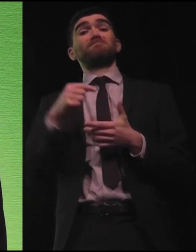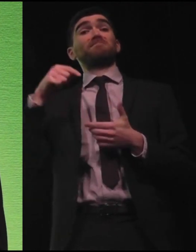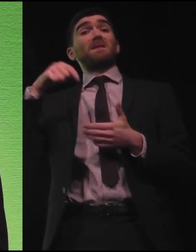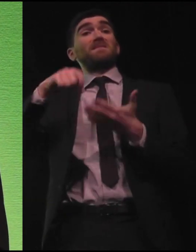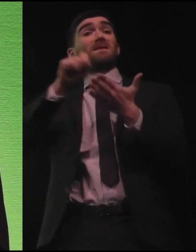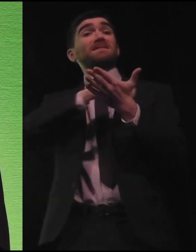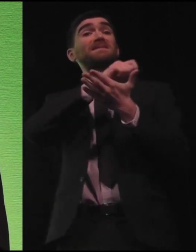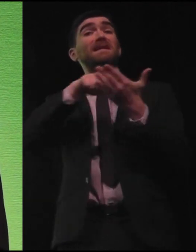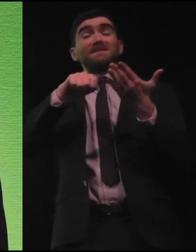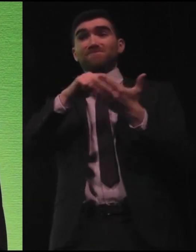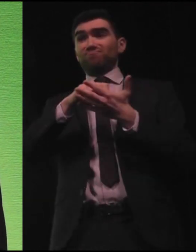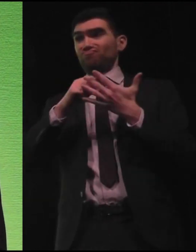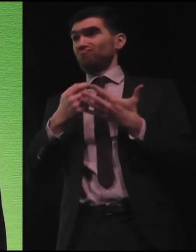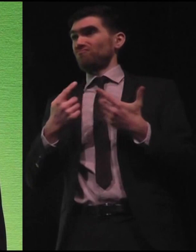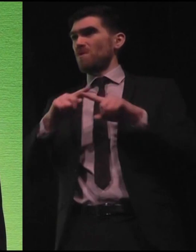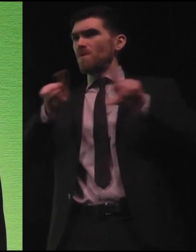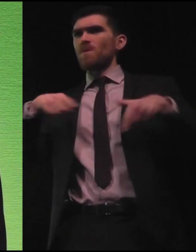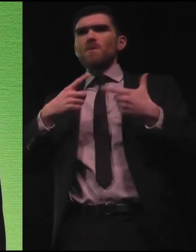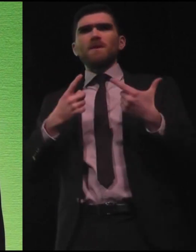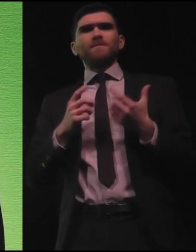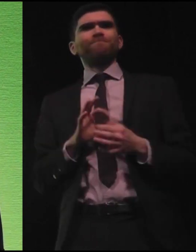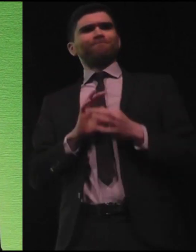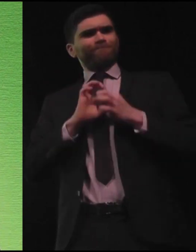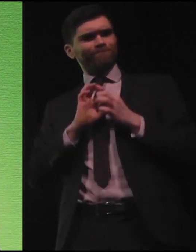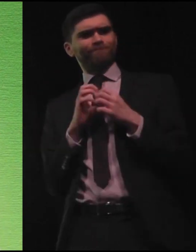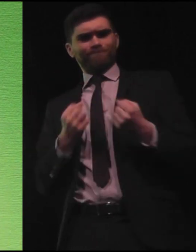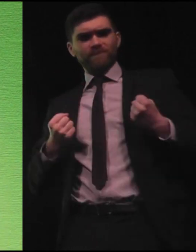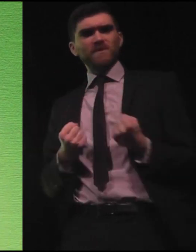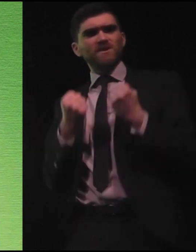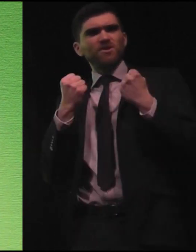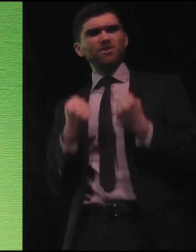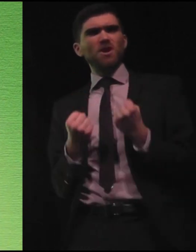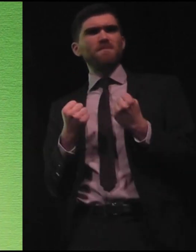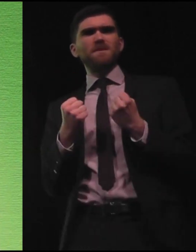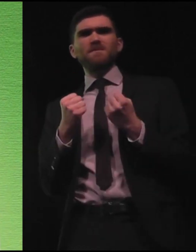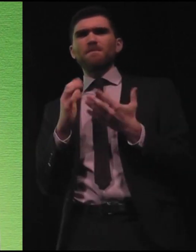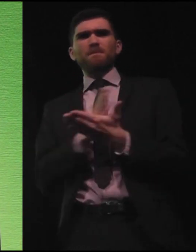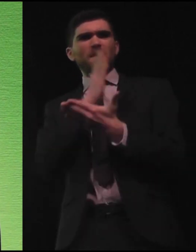multi-billion-pound waste of taxpayers' money that is Trident. Yeah.